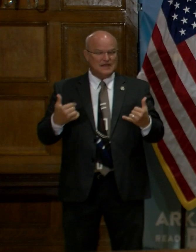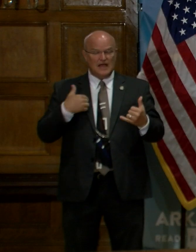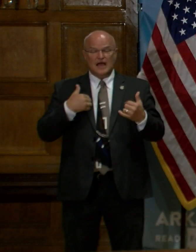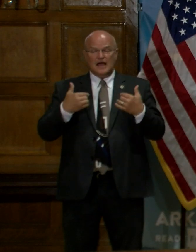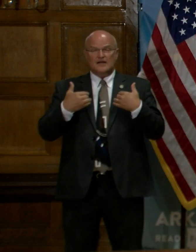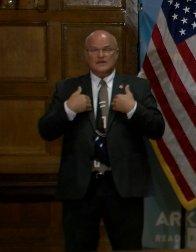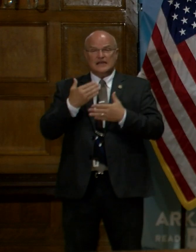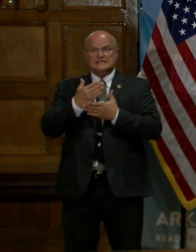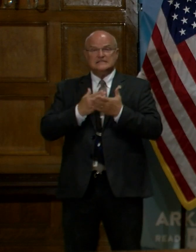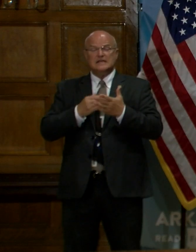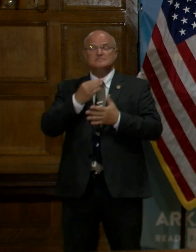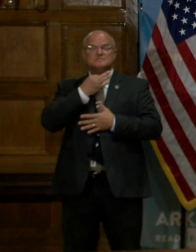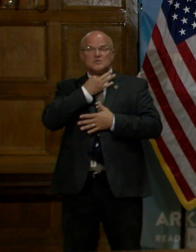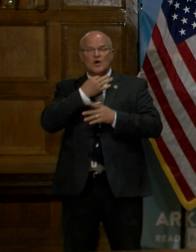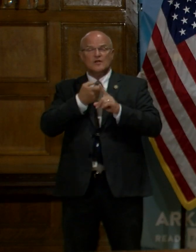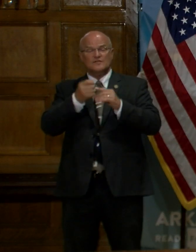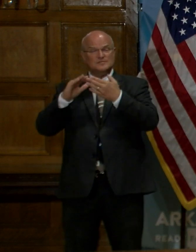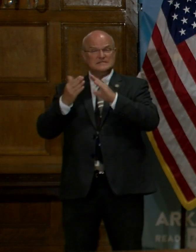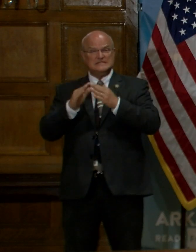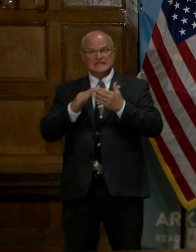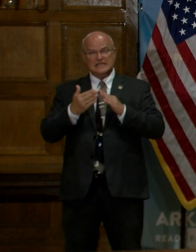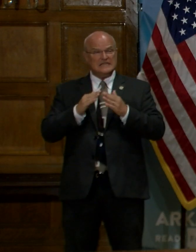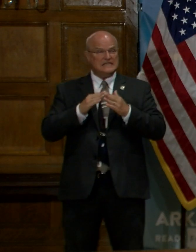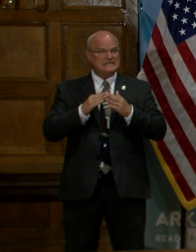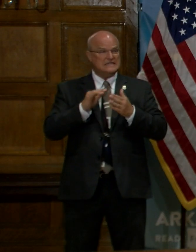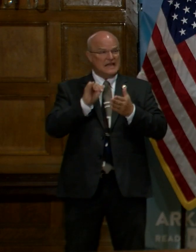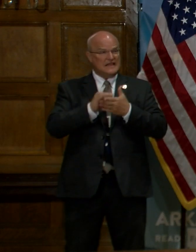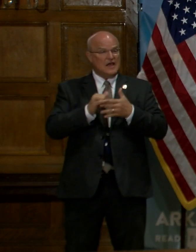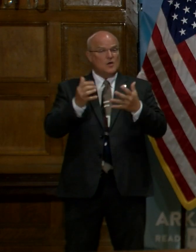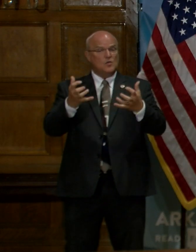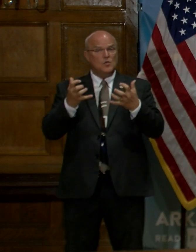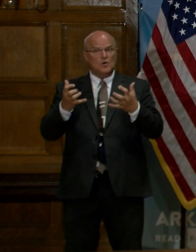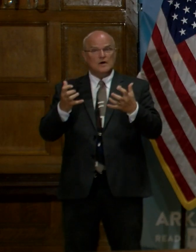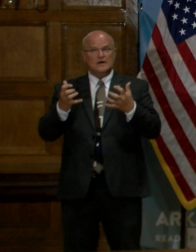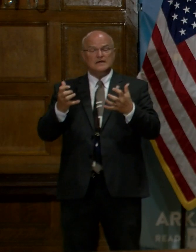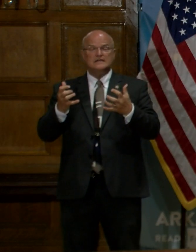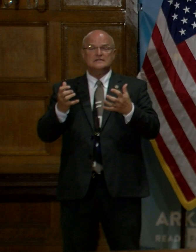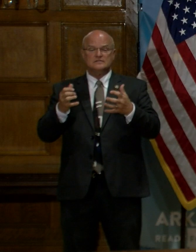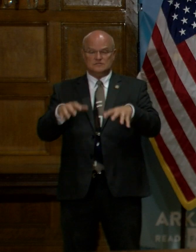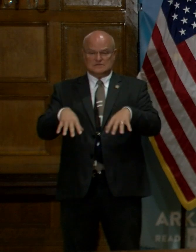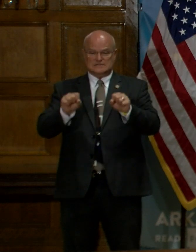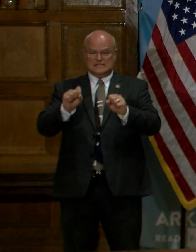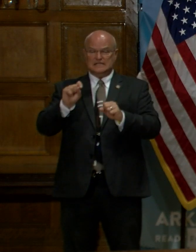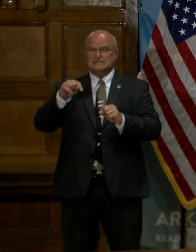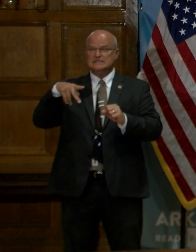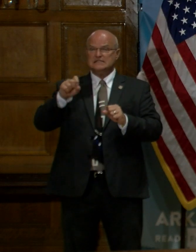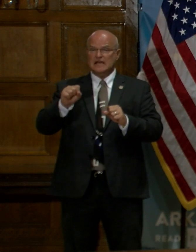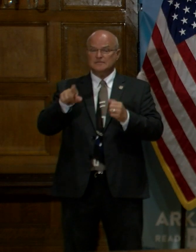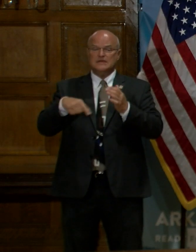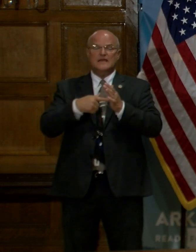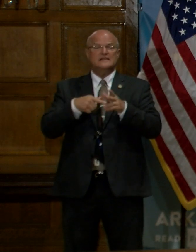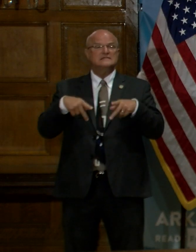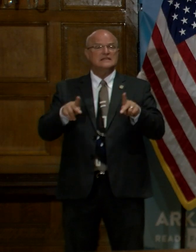I've had some inquiries from cities that wanted to be able to take some steps,